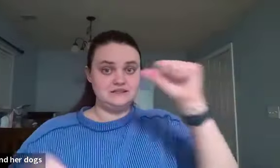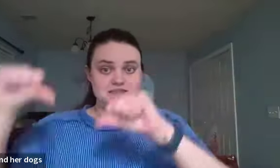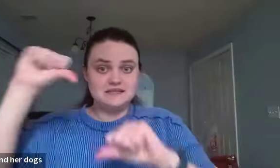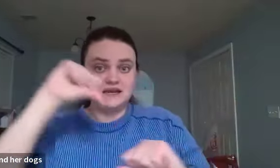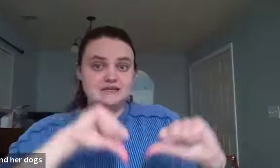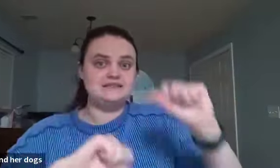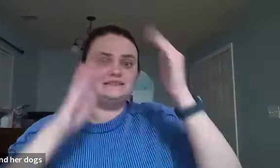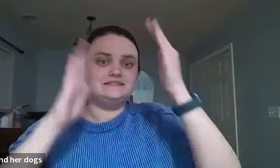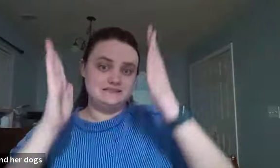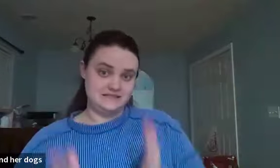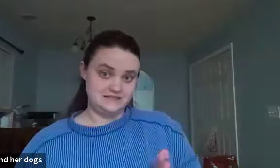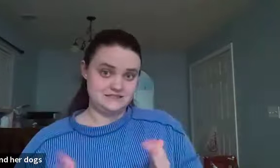a scientist,